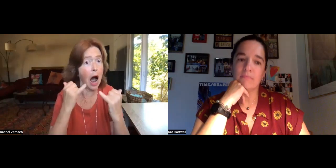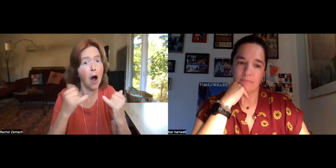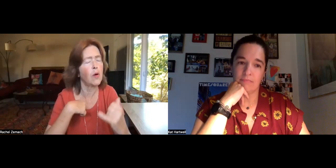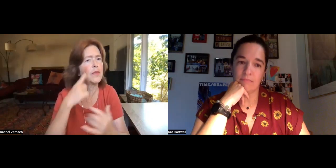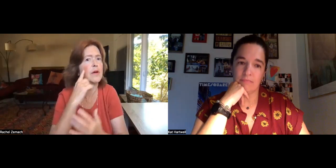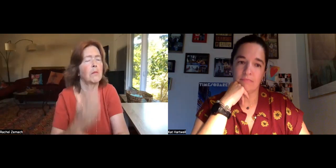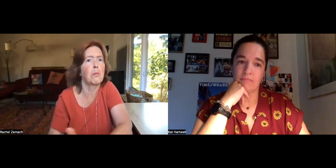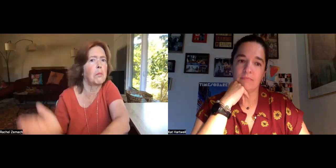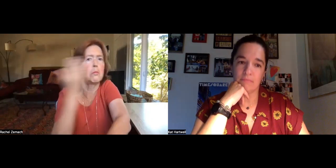now than